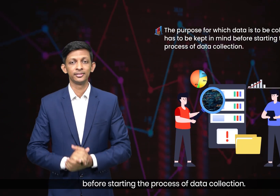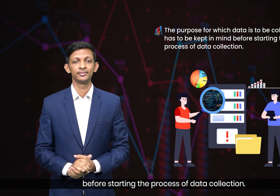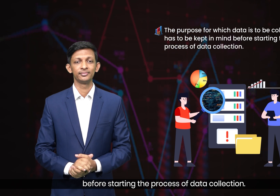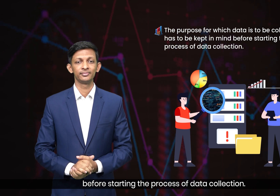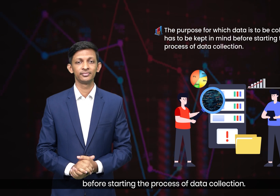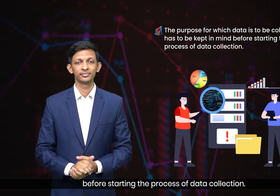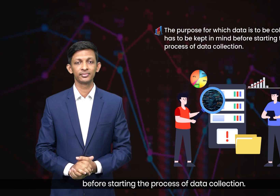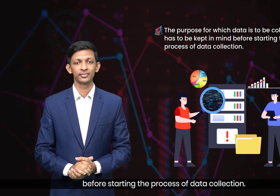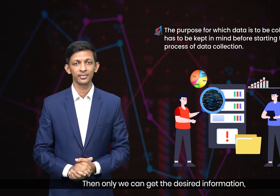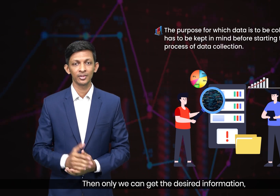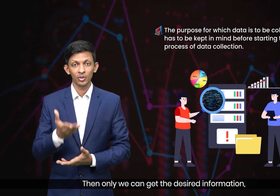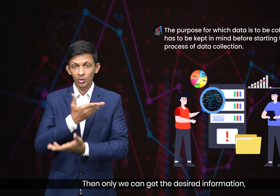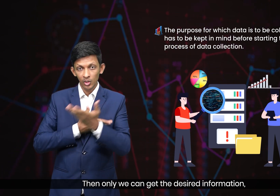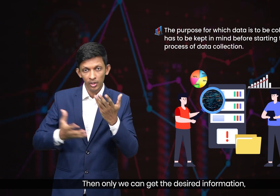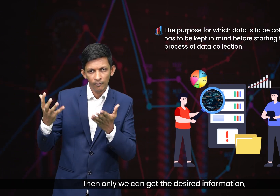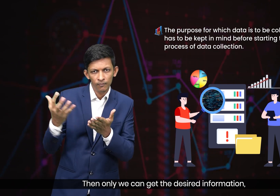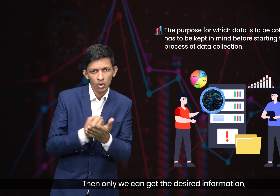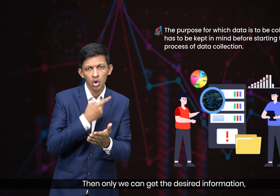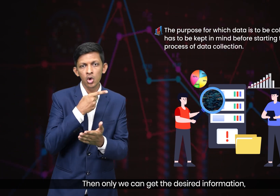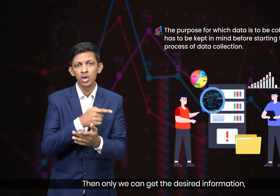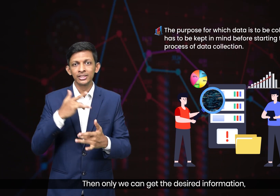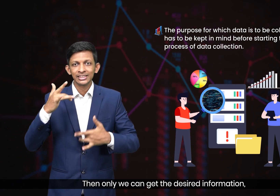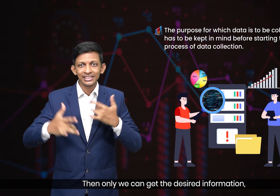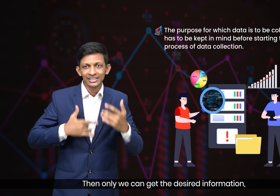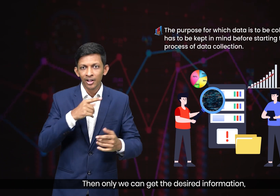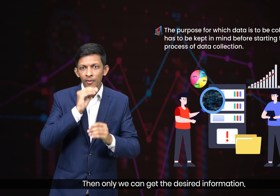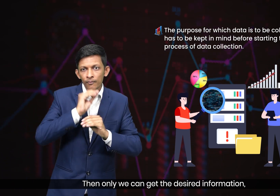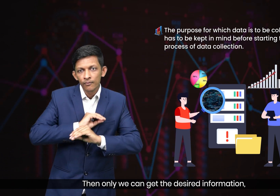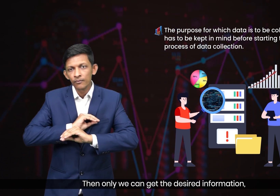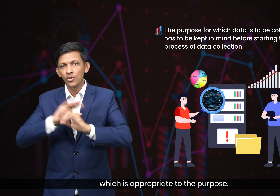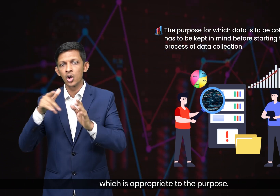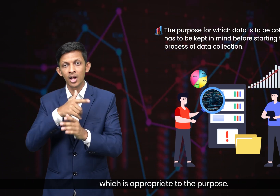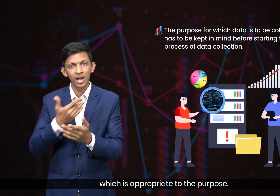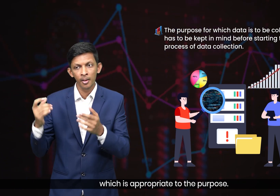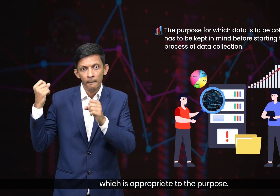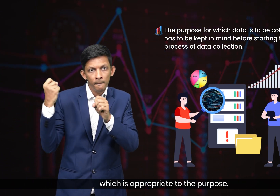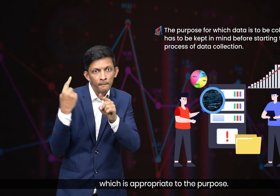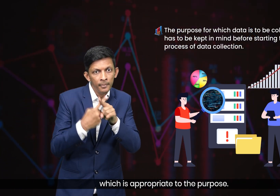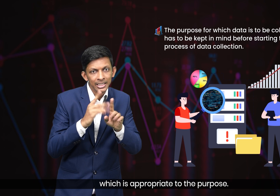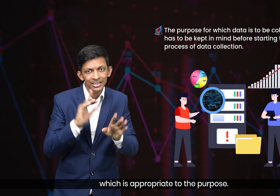of data collection. Then only we can get the desired information, which is appropriate to the purpose.